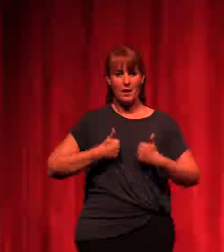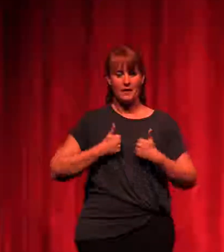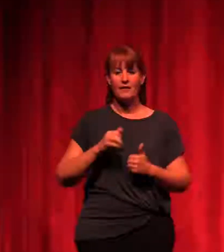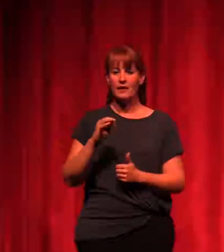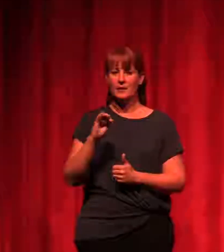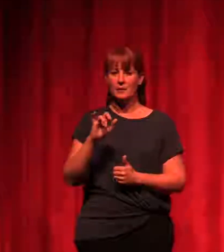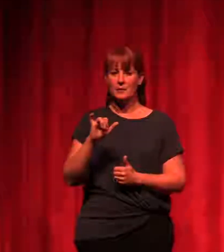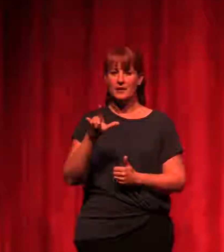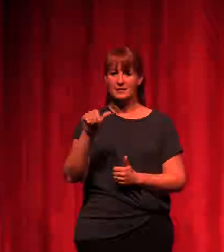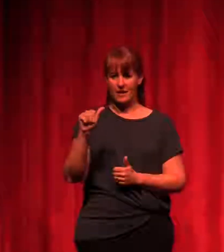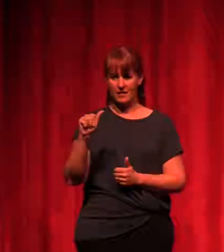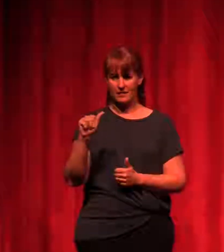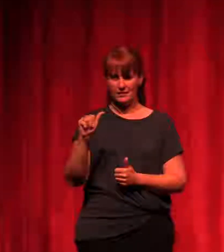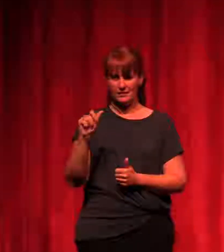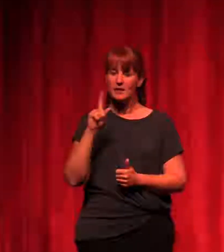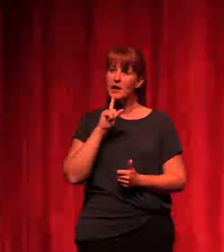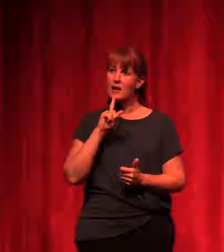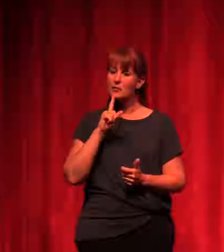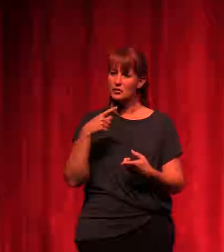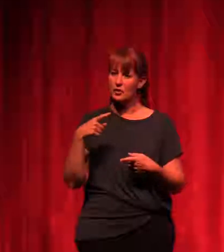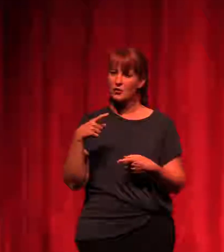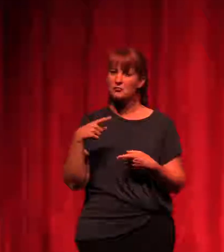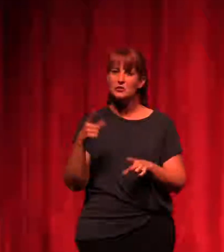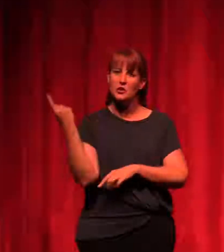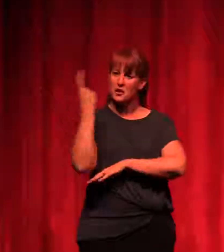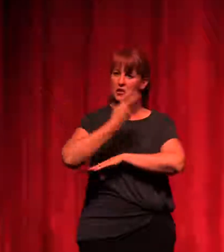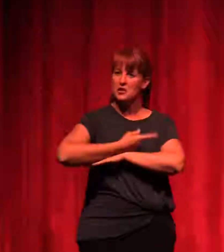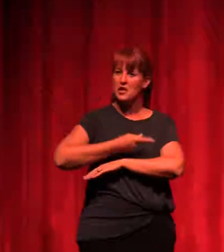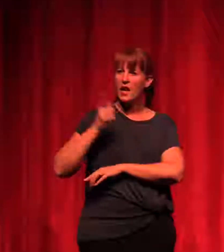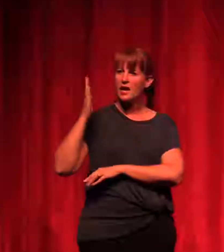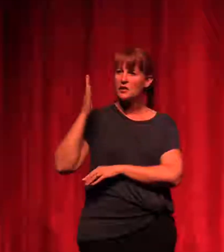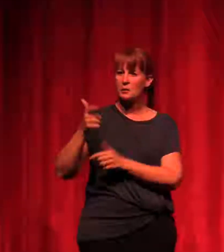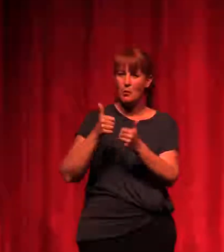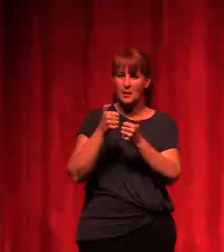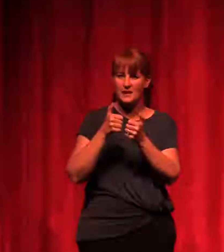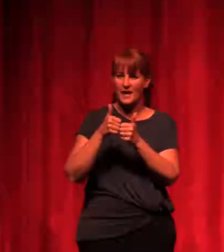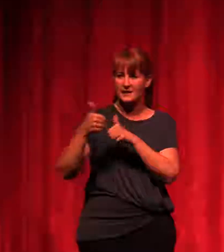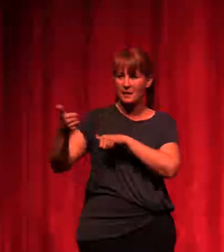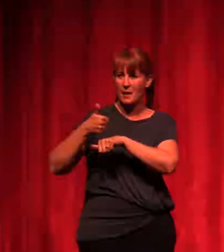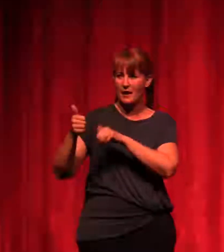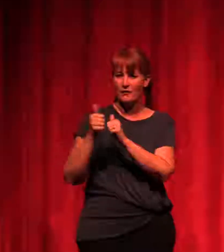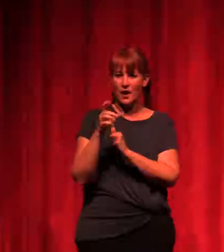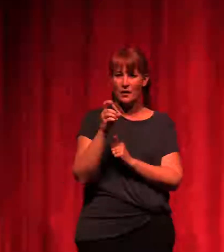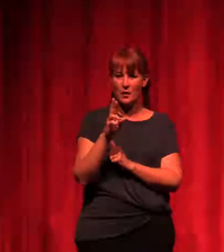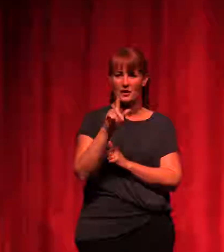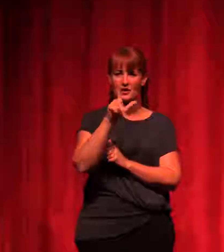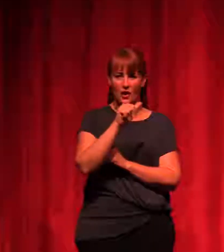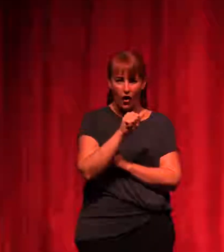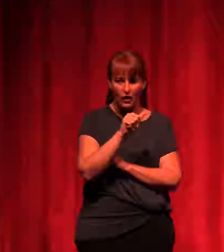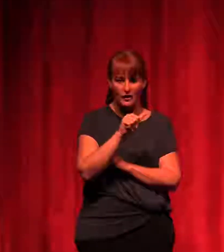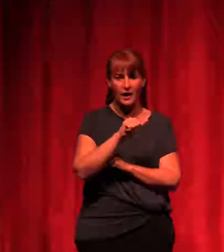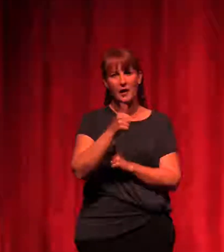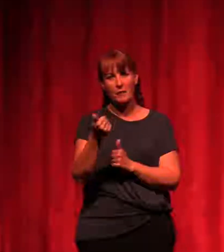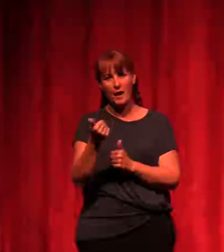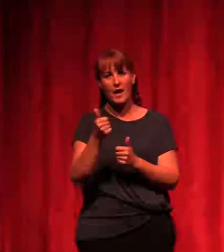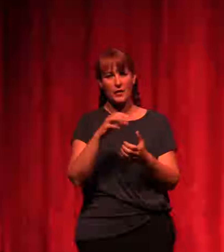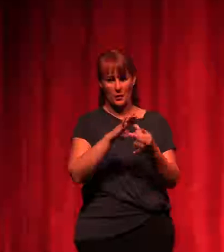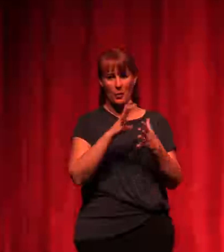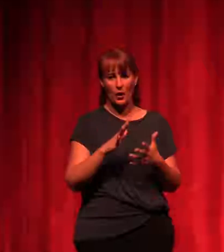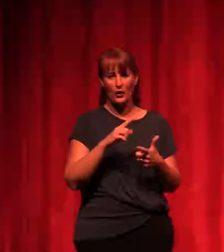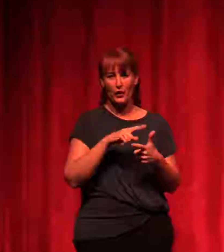Melissa. And I'm sure that during the day, she'll be texting back and forth with Darla, my other partner,